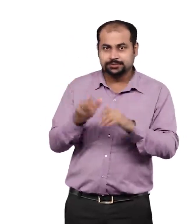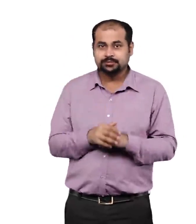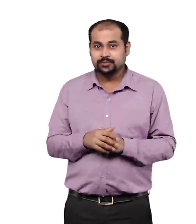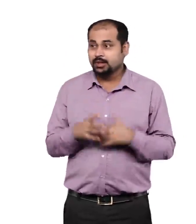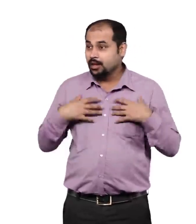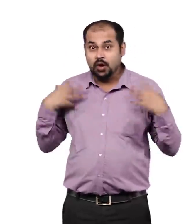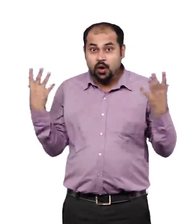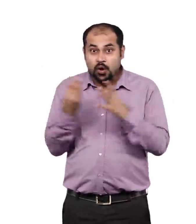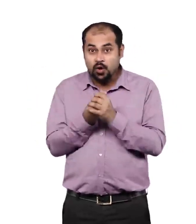walk."